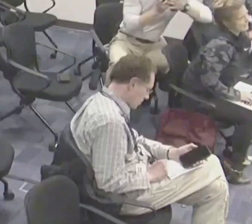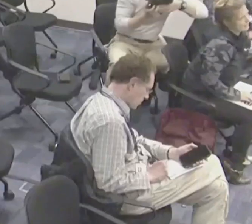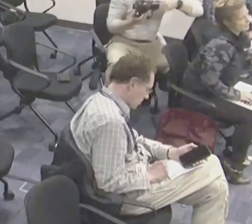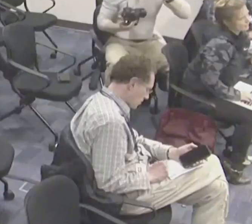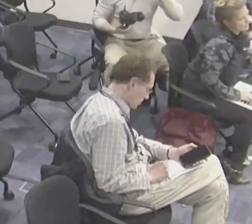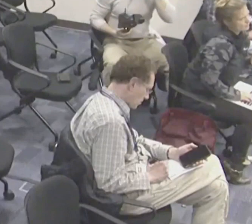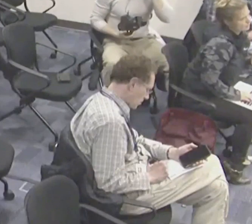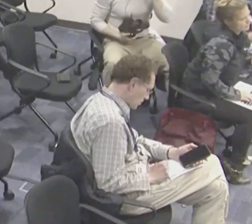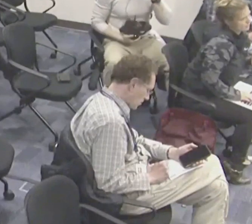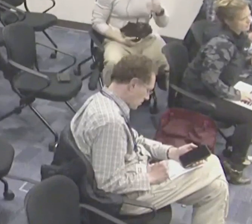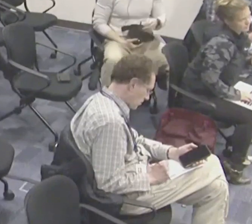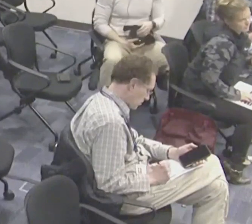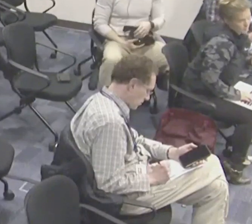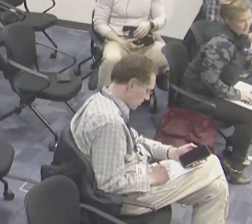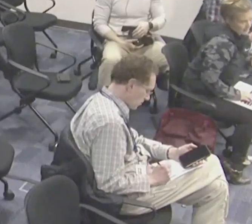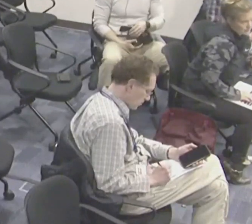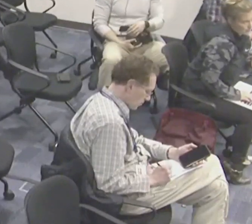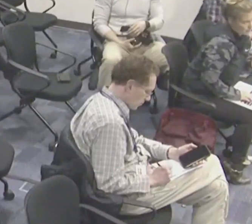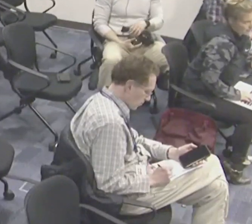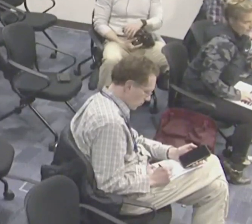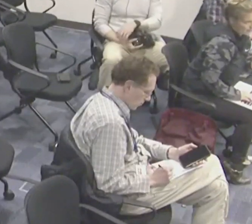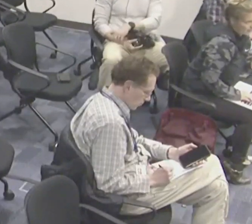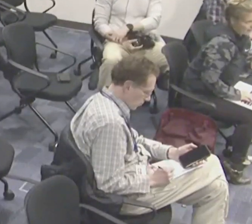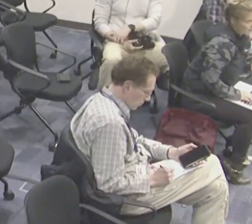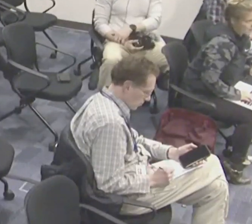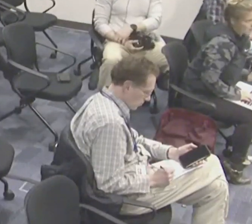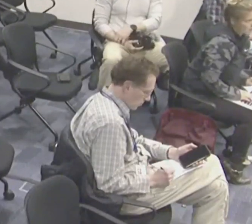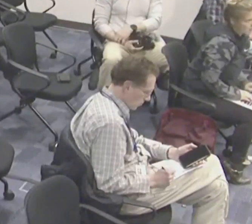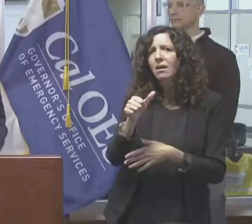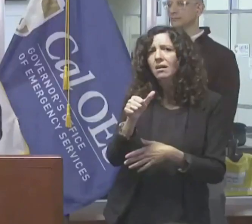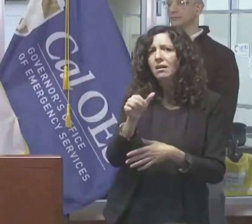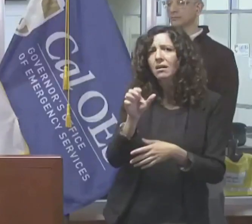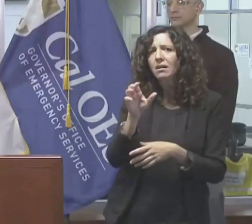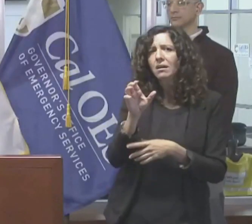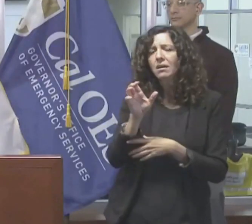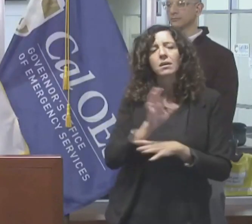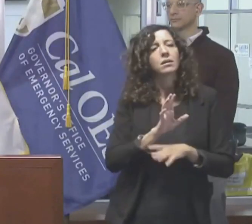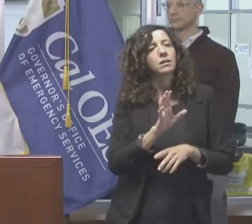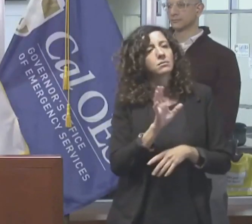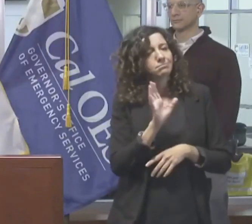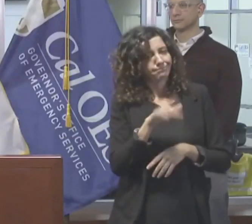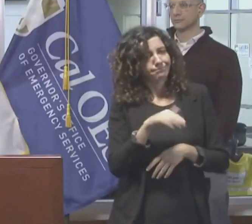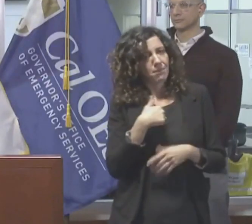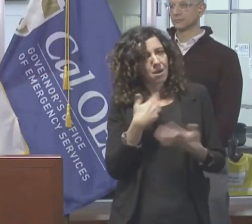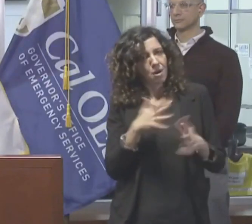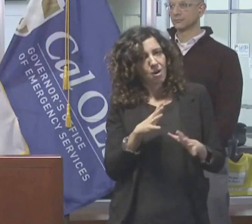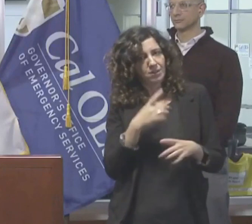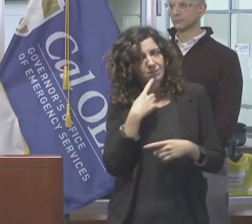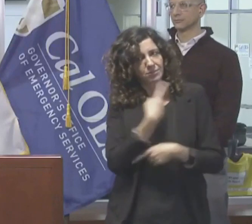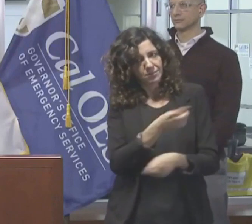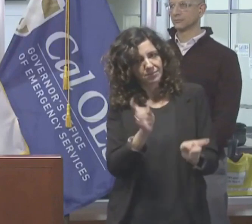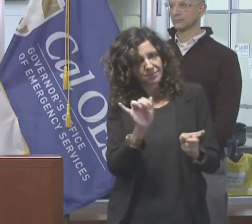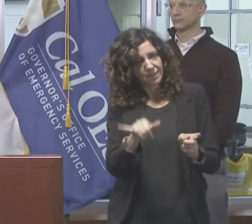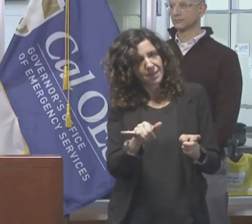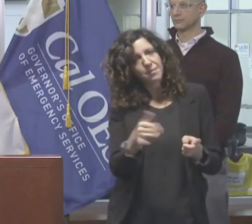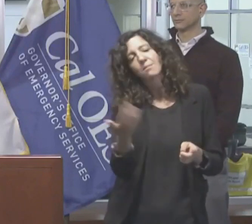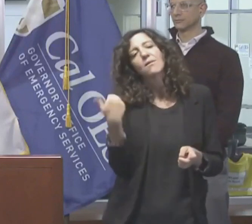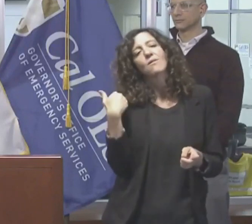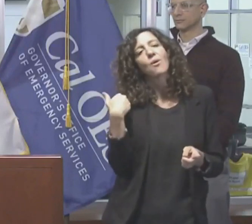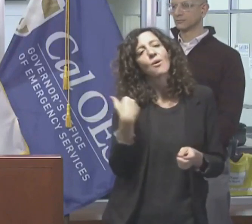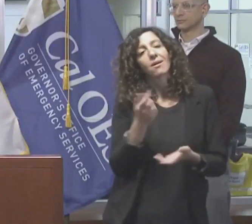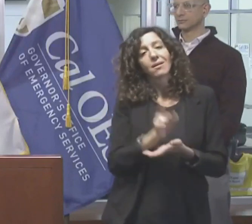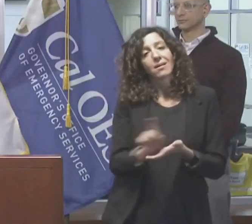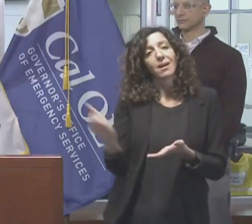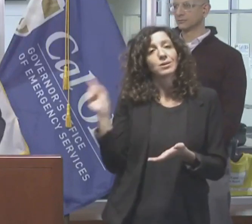not enforceable, or you don't plan to enforce it? I'll repeat, we had this exact conversation with many of you as well